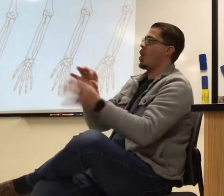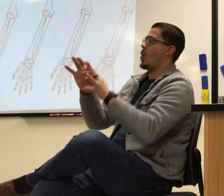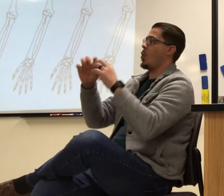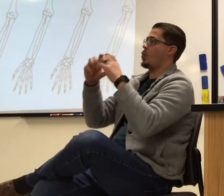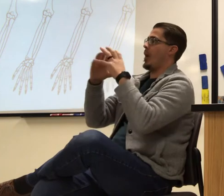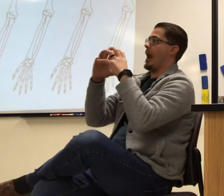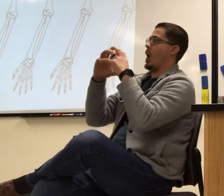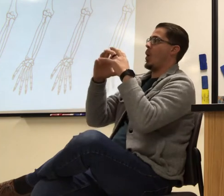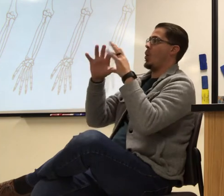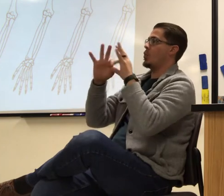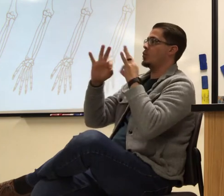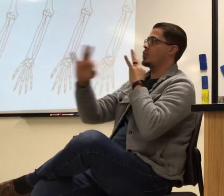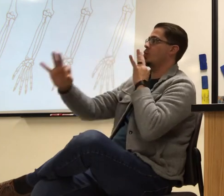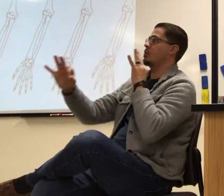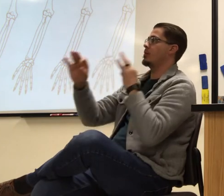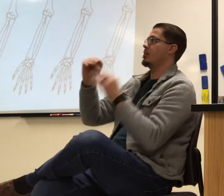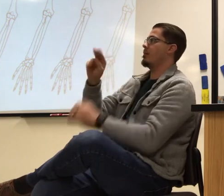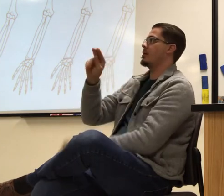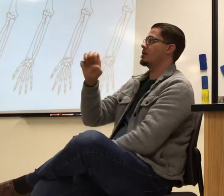teres